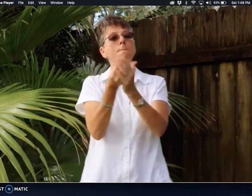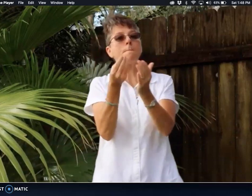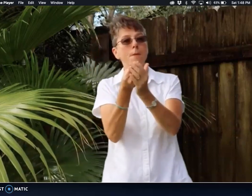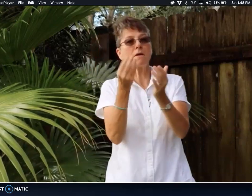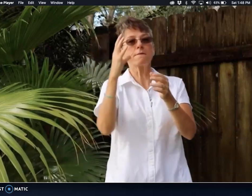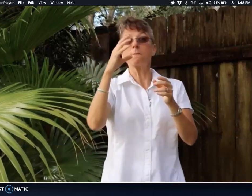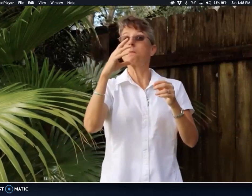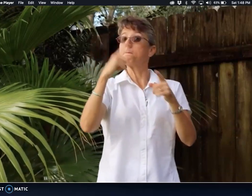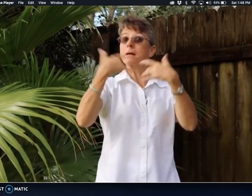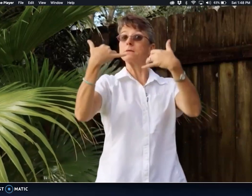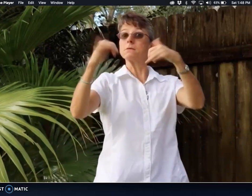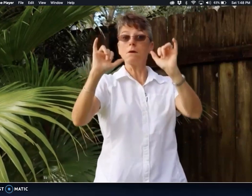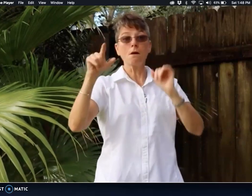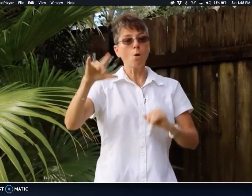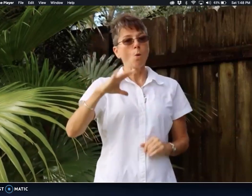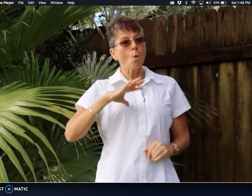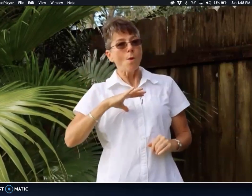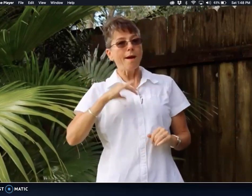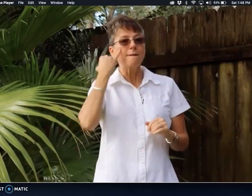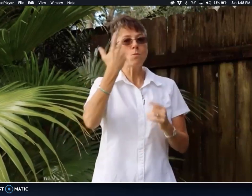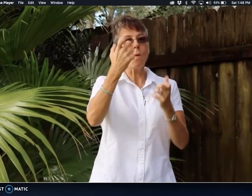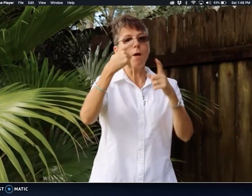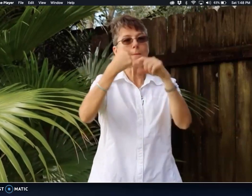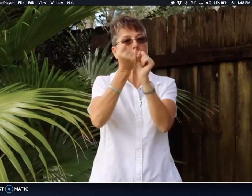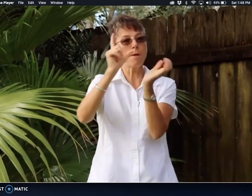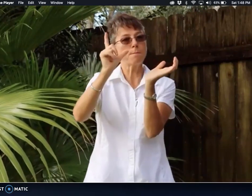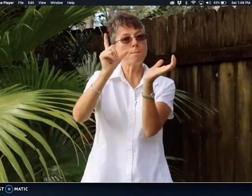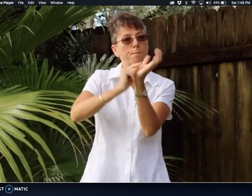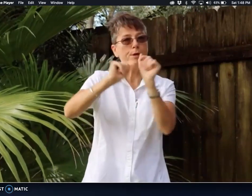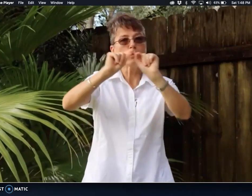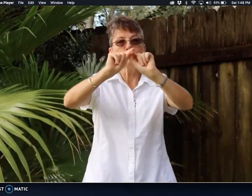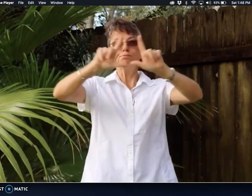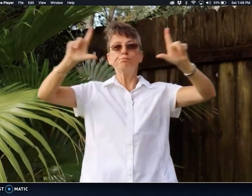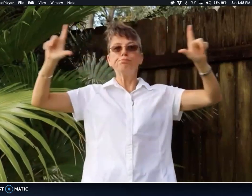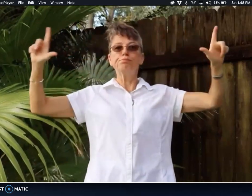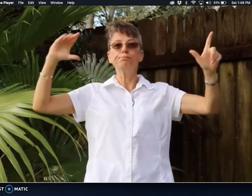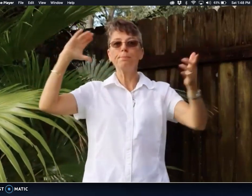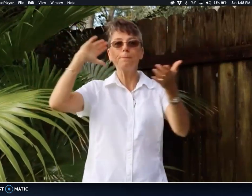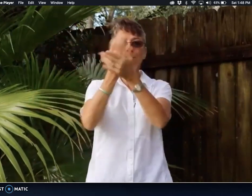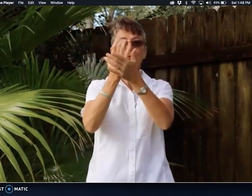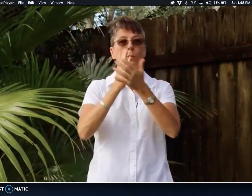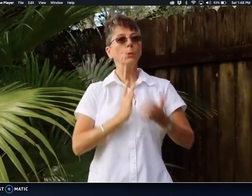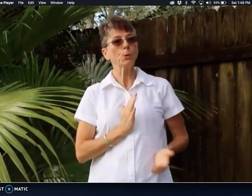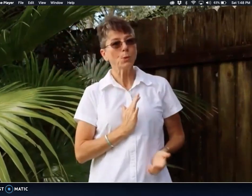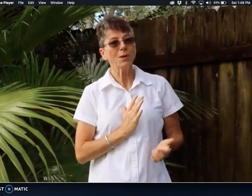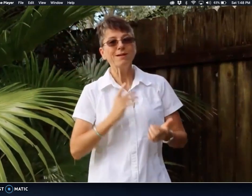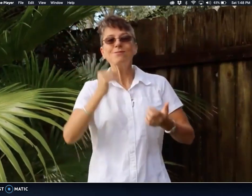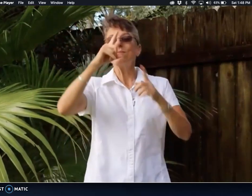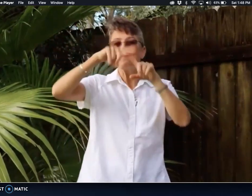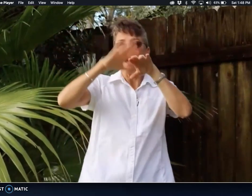big, it's going to cost you more for your lens, but it's good for printing bigger